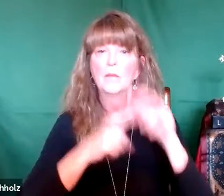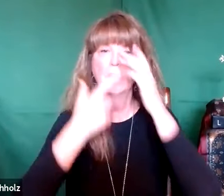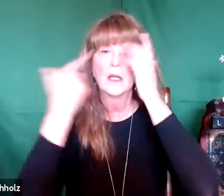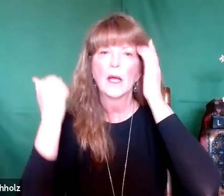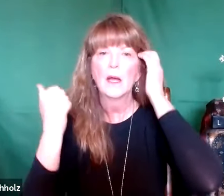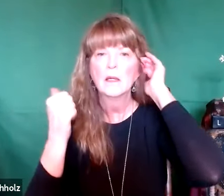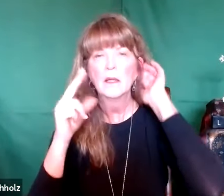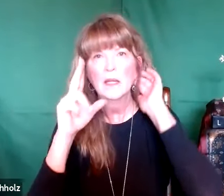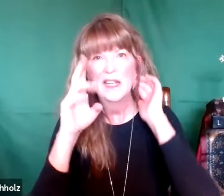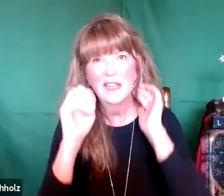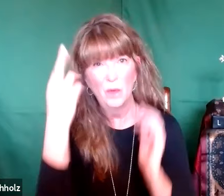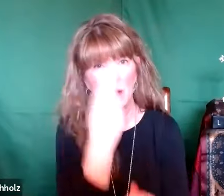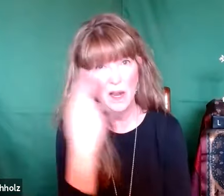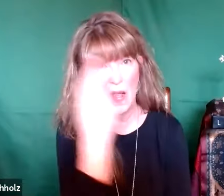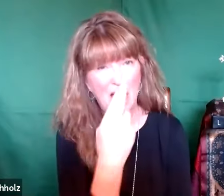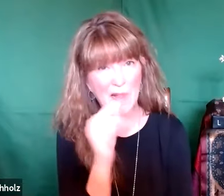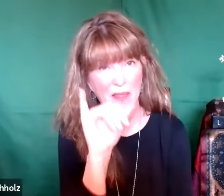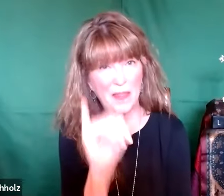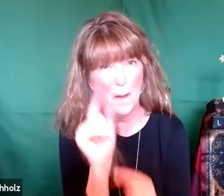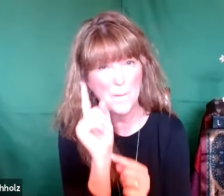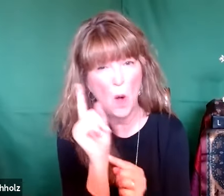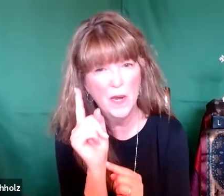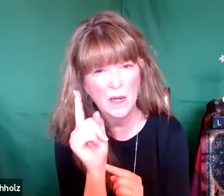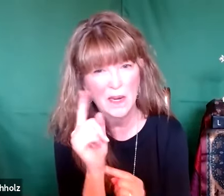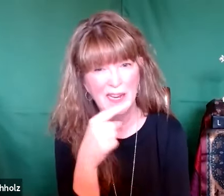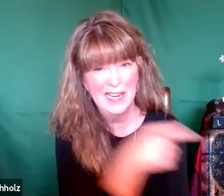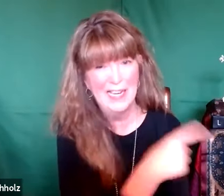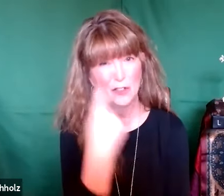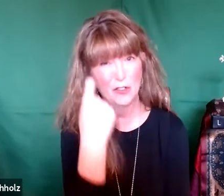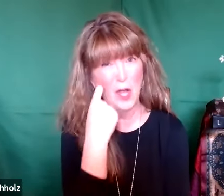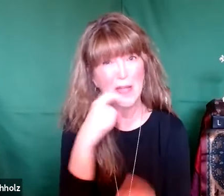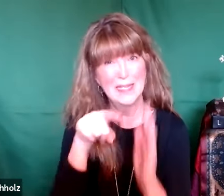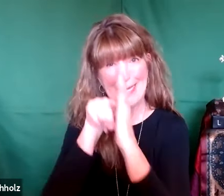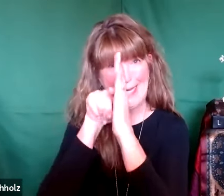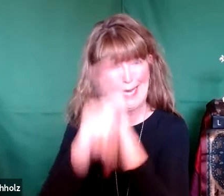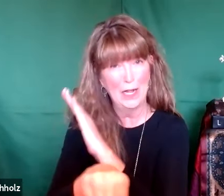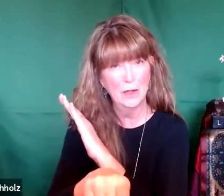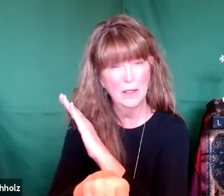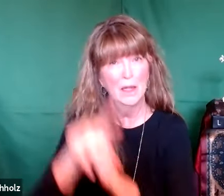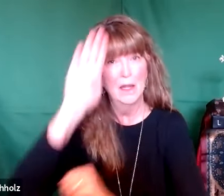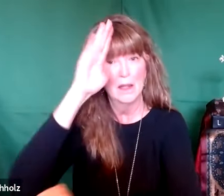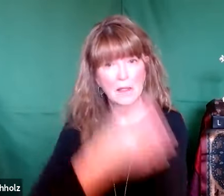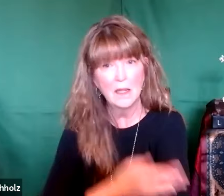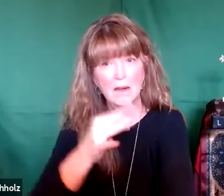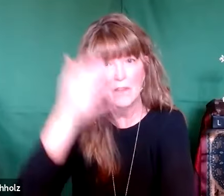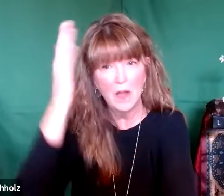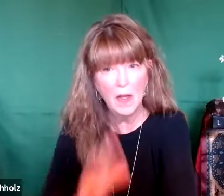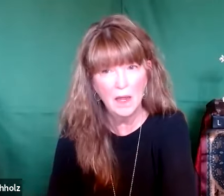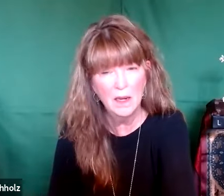That's a huge proclamation, because he realized in that moment that he had